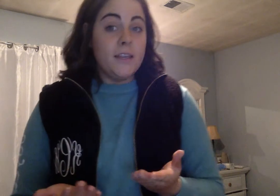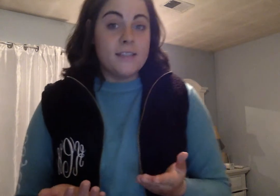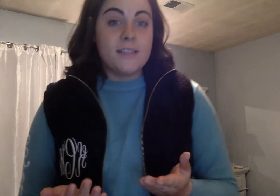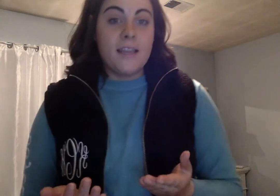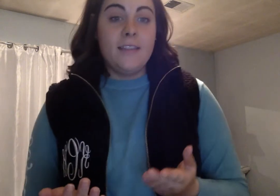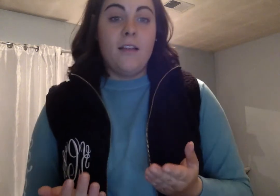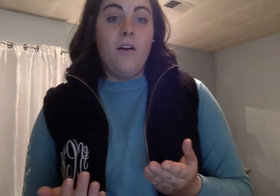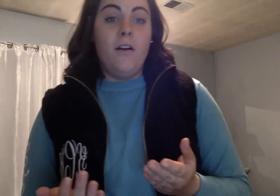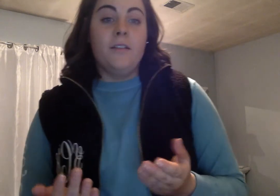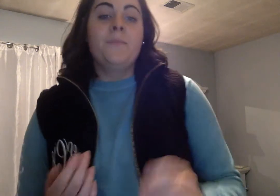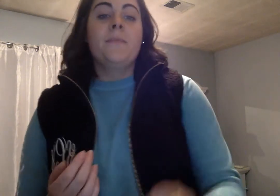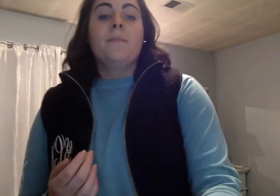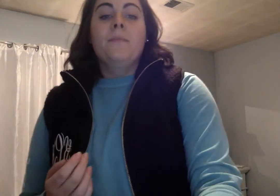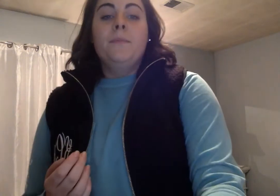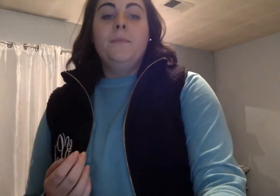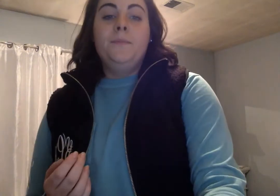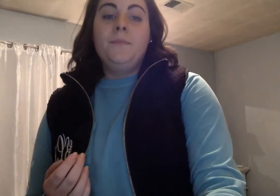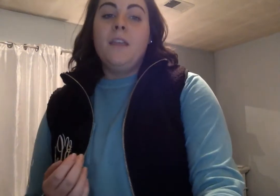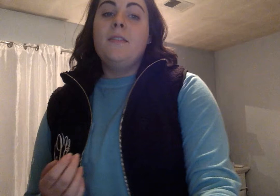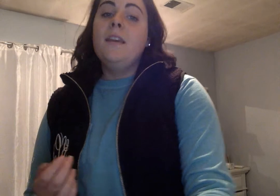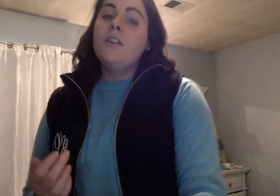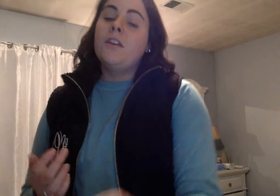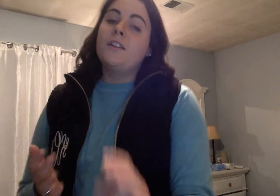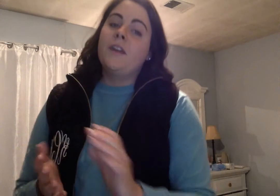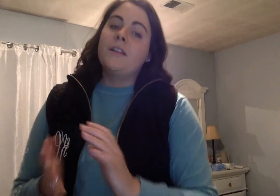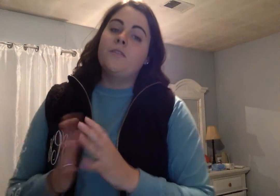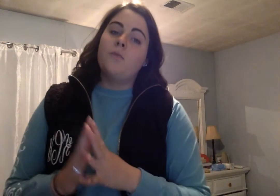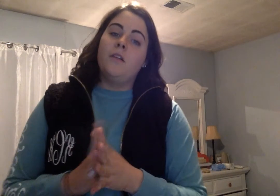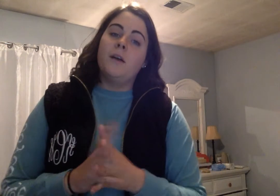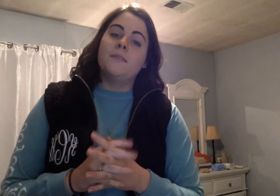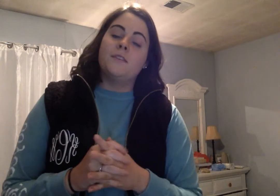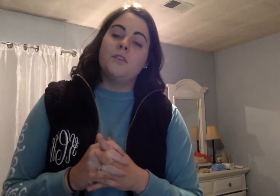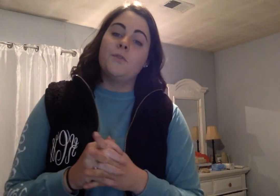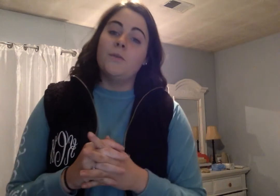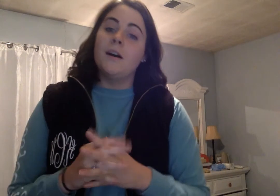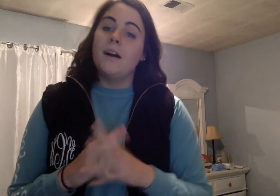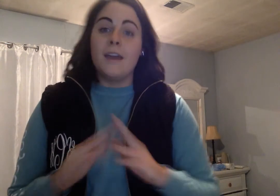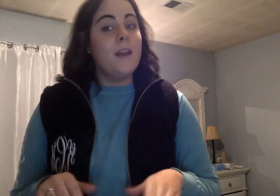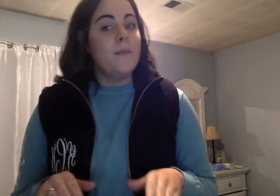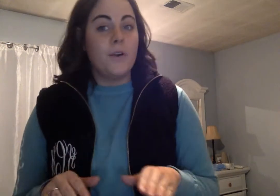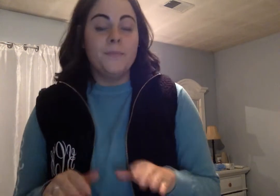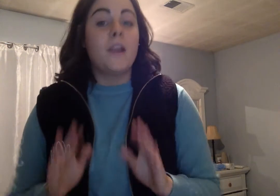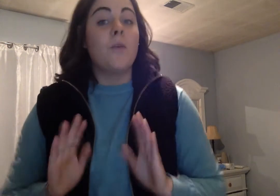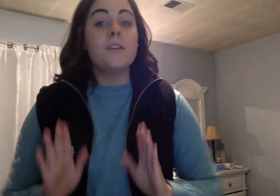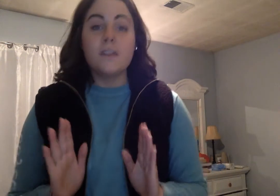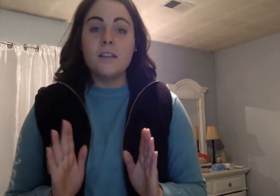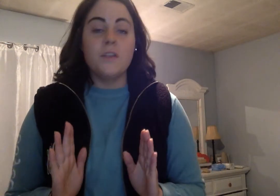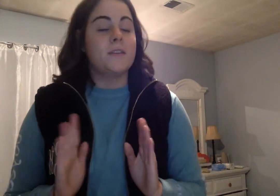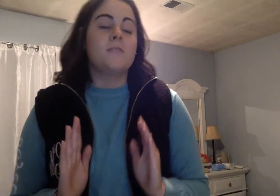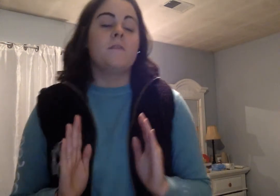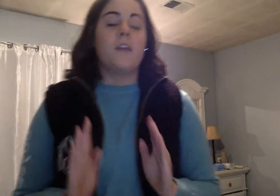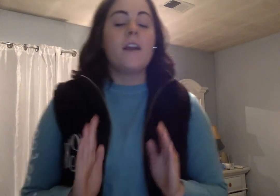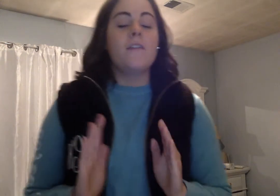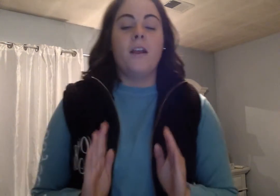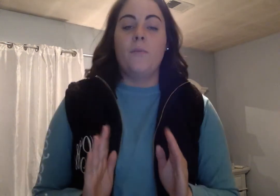doesn't take that long. And then you're going to transfer the roll-ups to a cutting board. Now what you're going to do, this is very, very